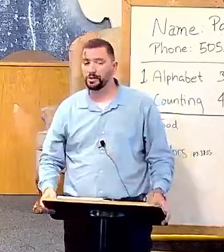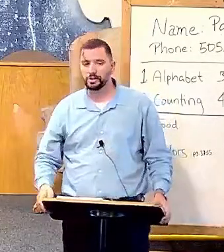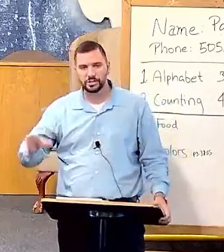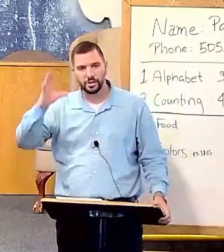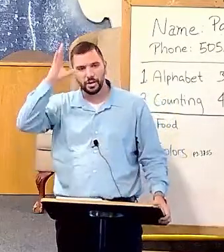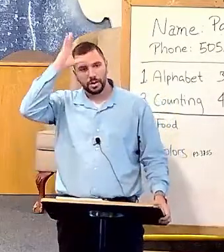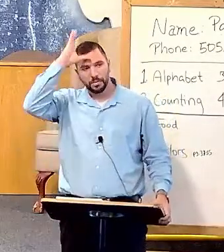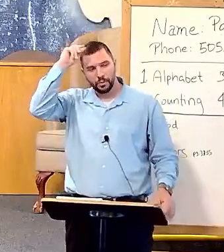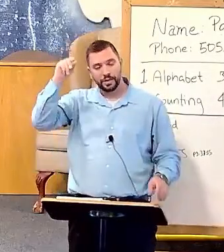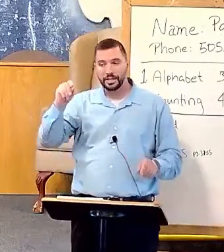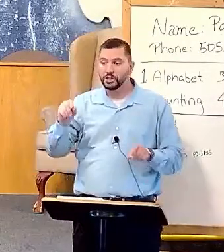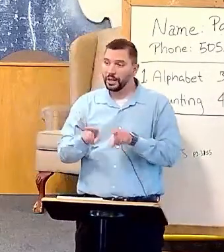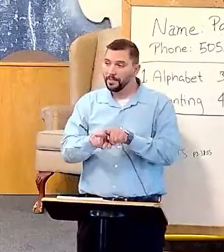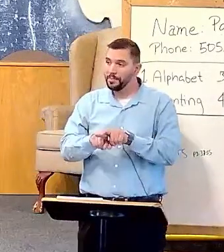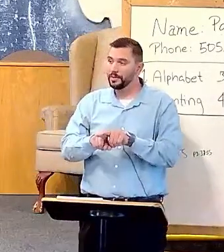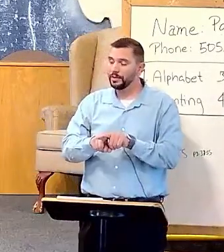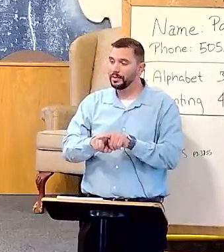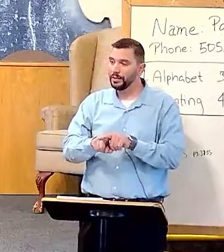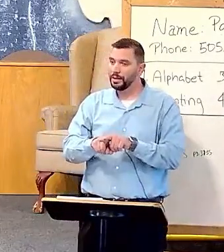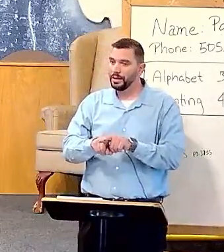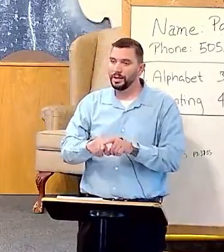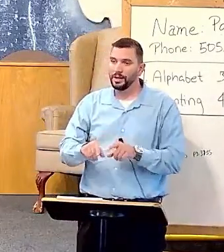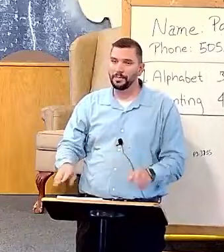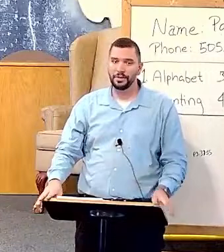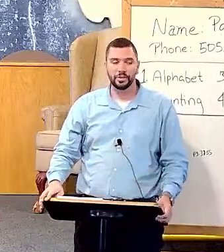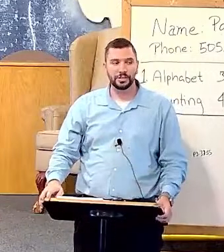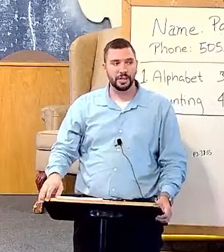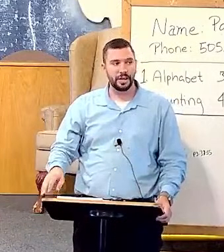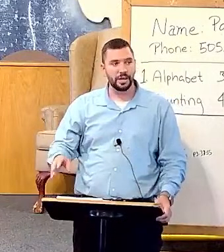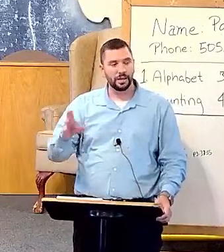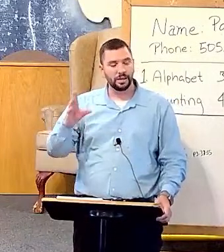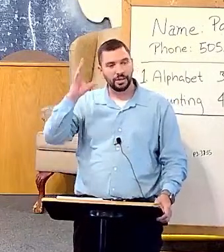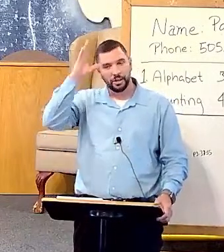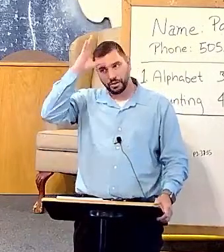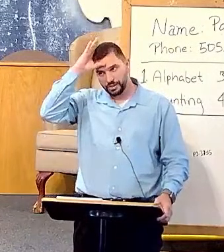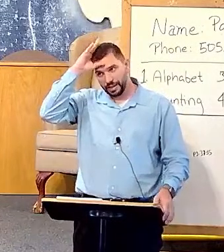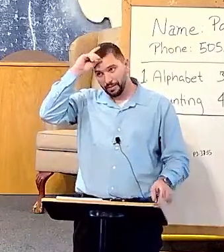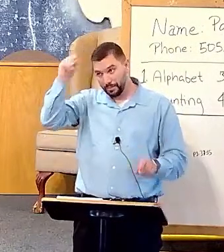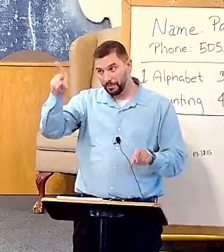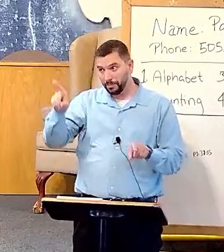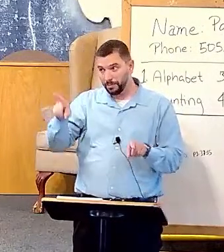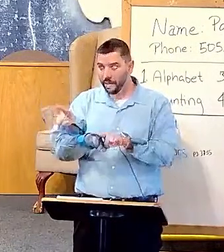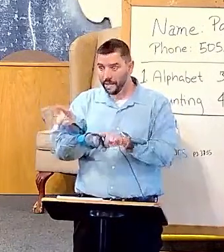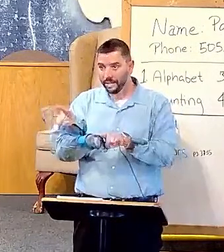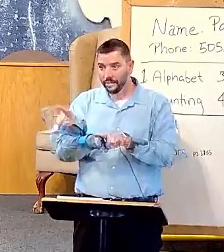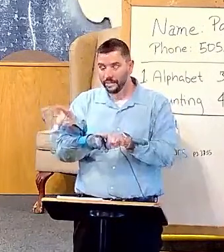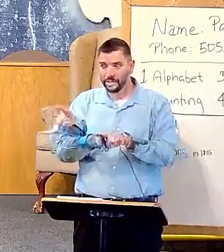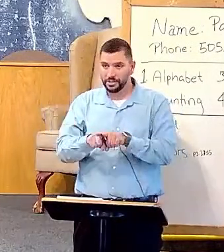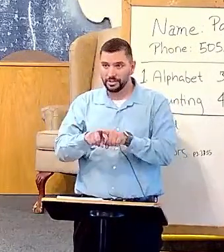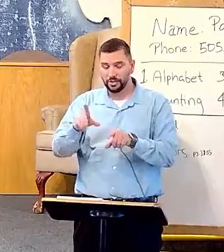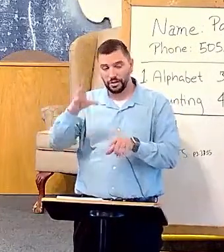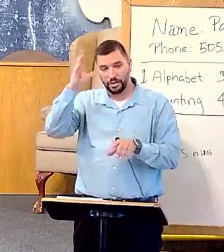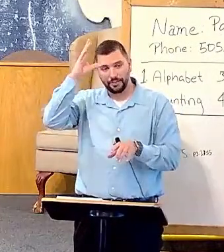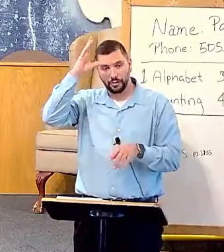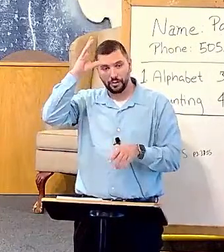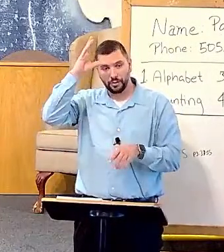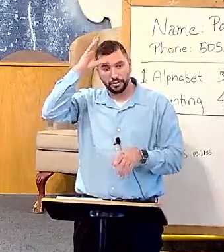sister. Boy, same. But you could say, you'd say boy, which is, you have to do both signs.